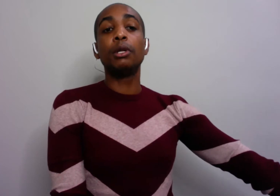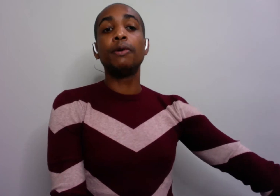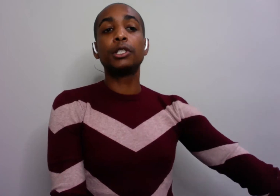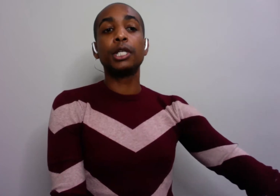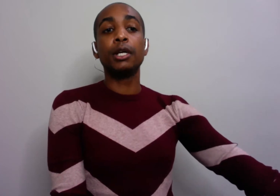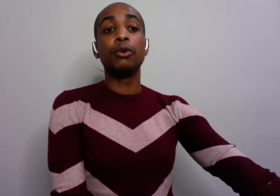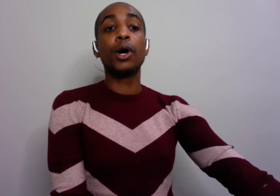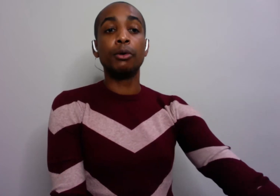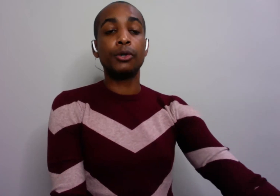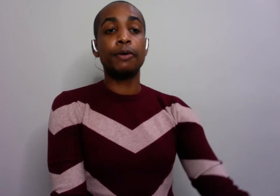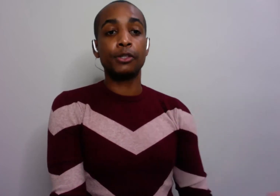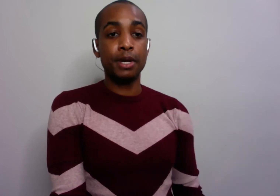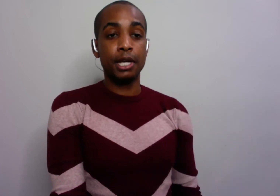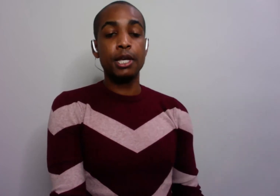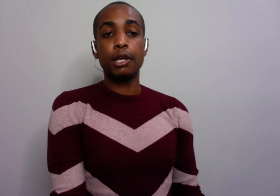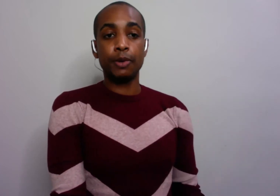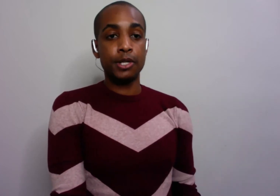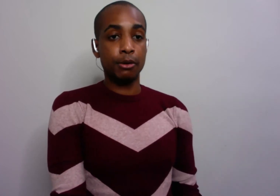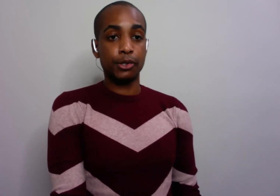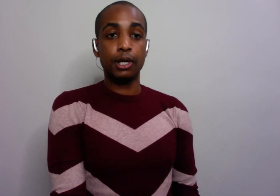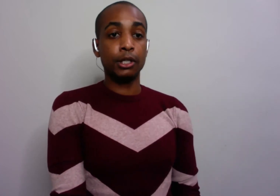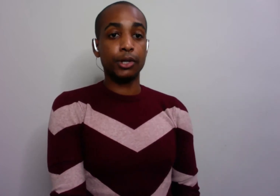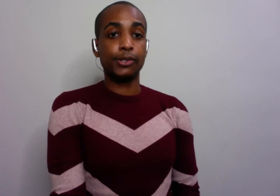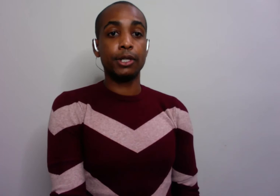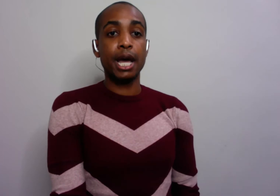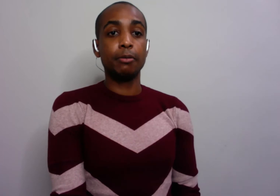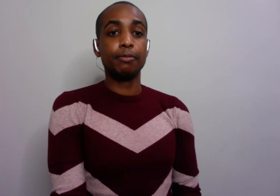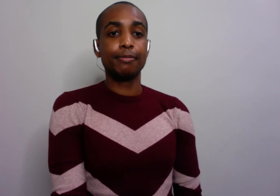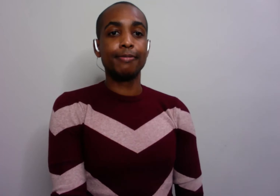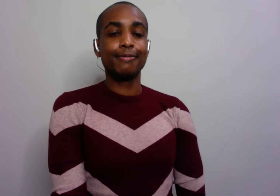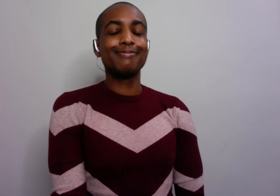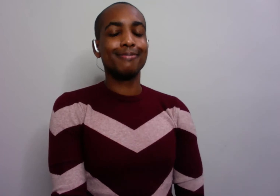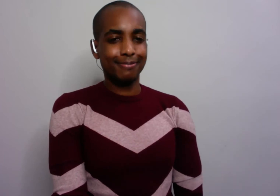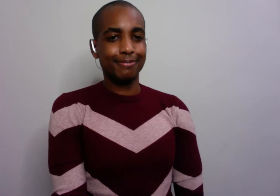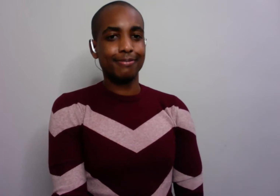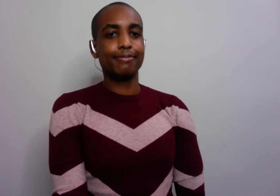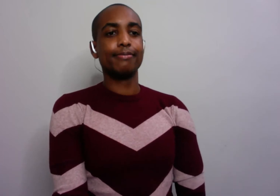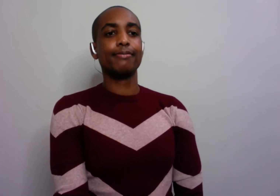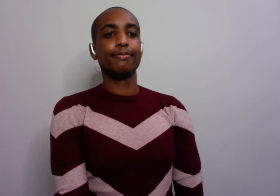today, will eventually grow to affect me if we don't address it now.